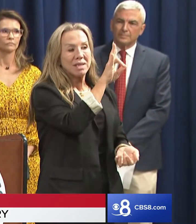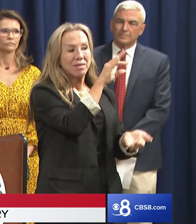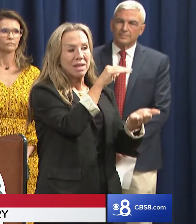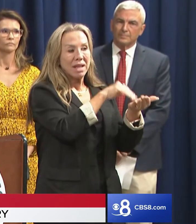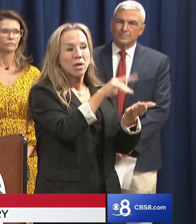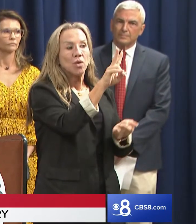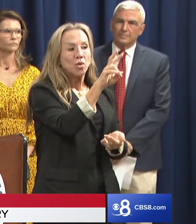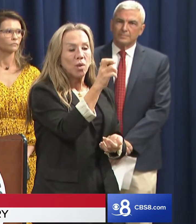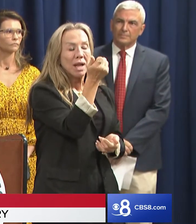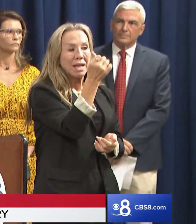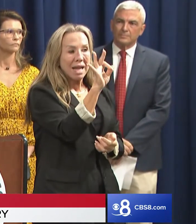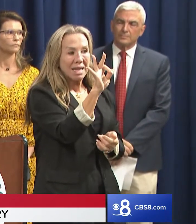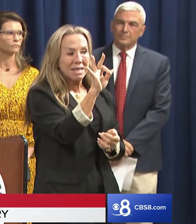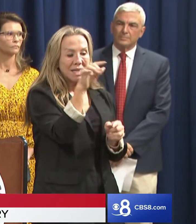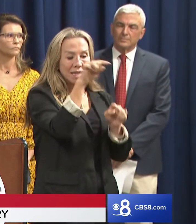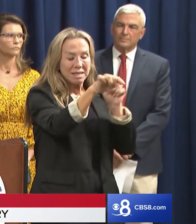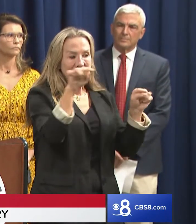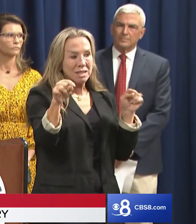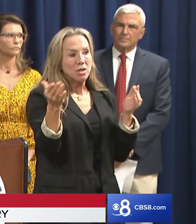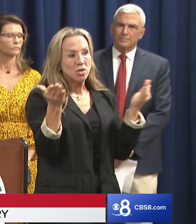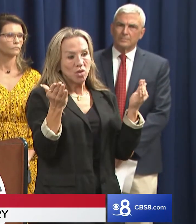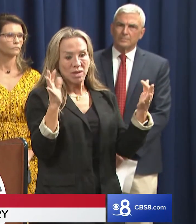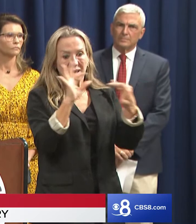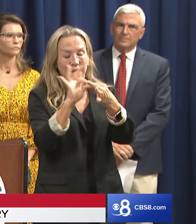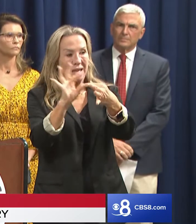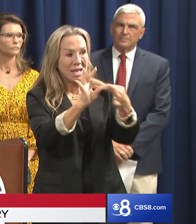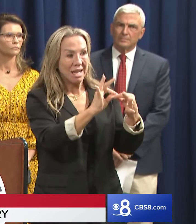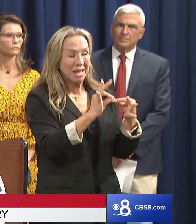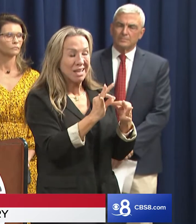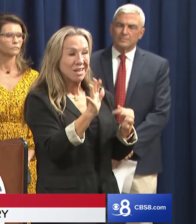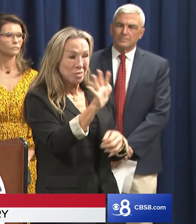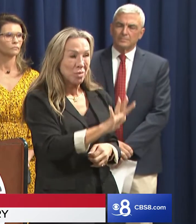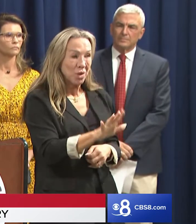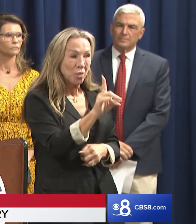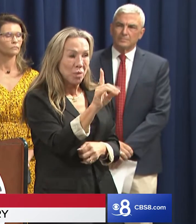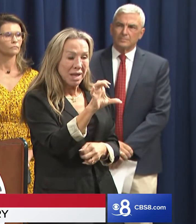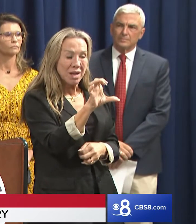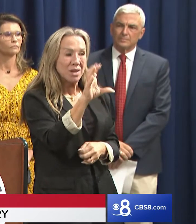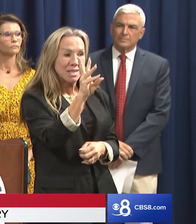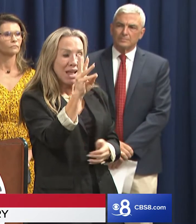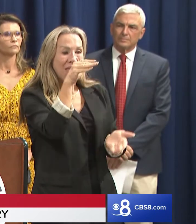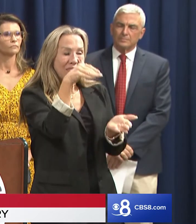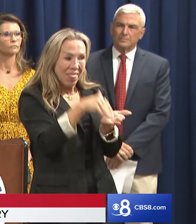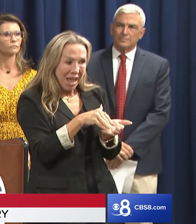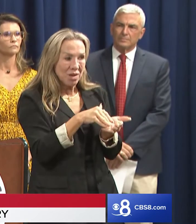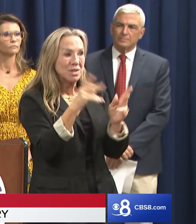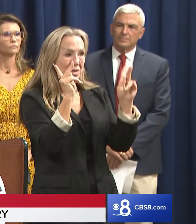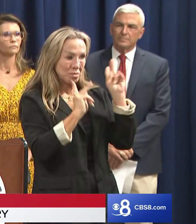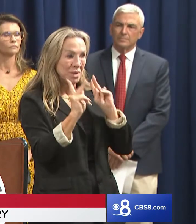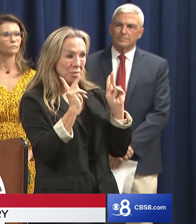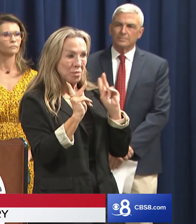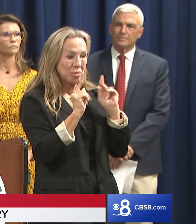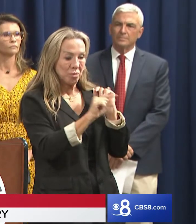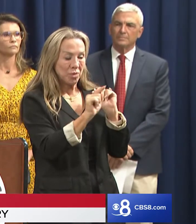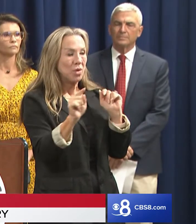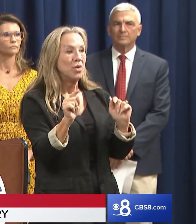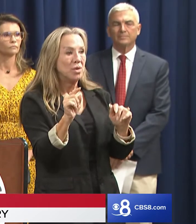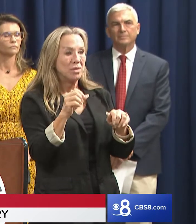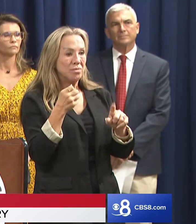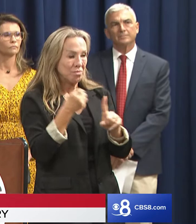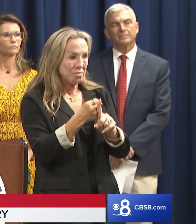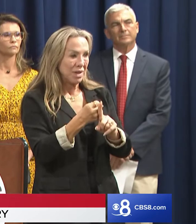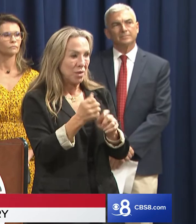17,219 services connections, and approximately about 106,000 people or population have been